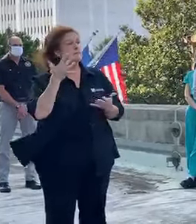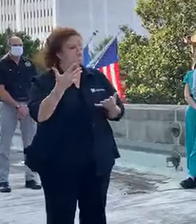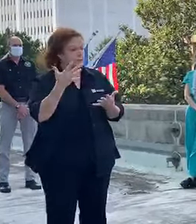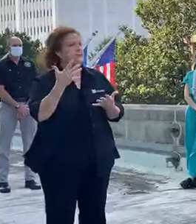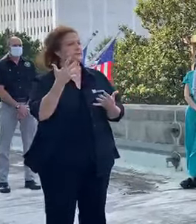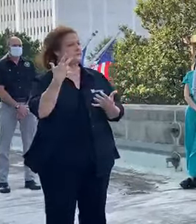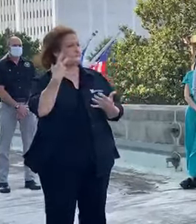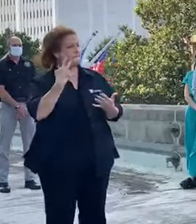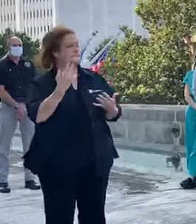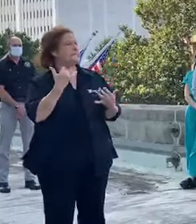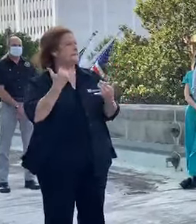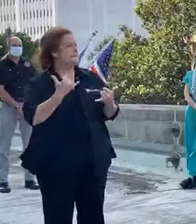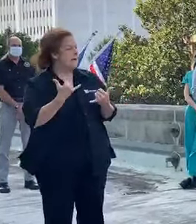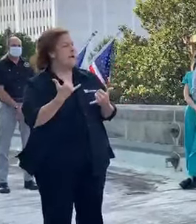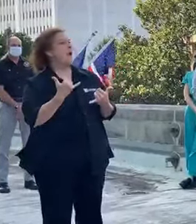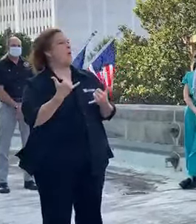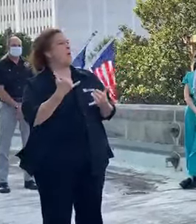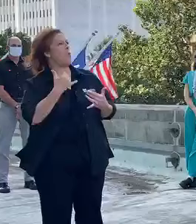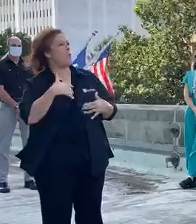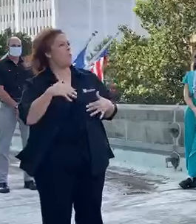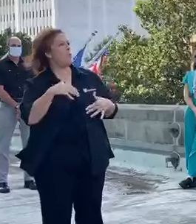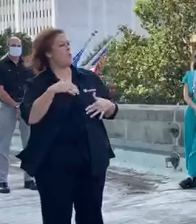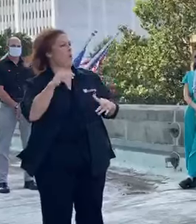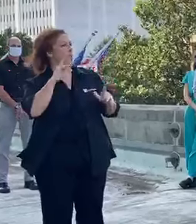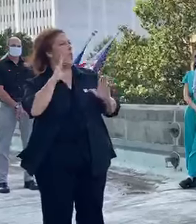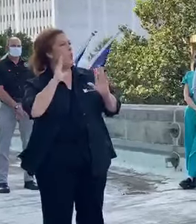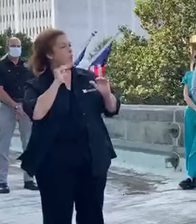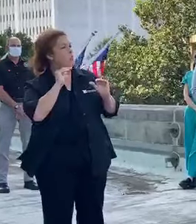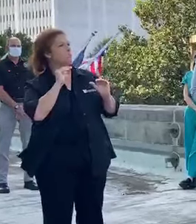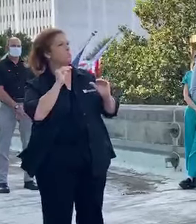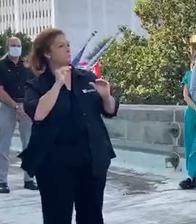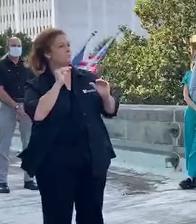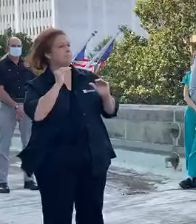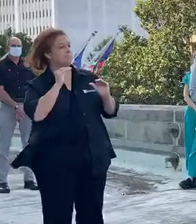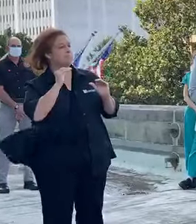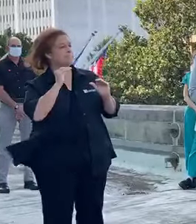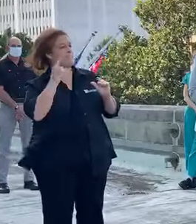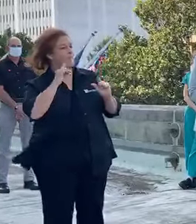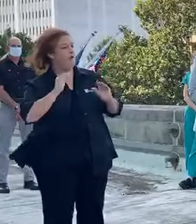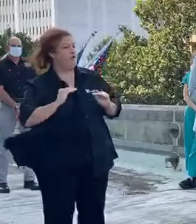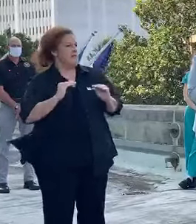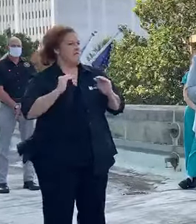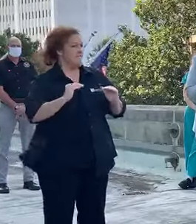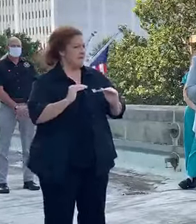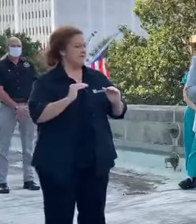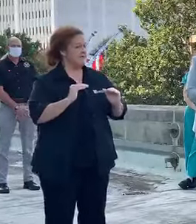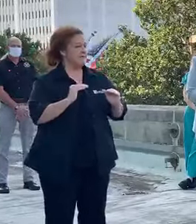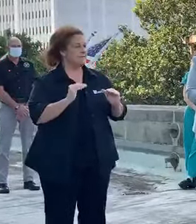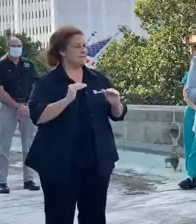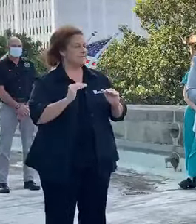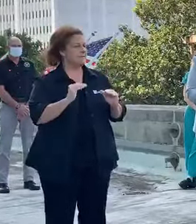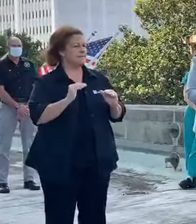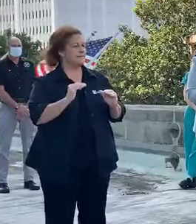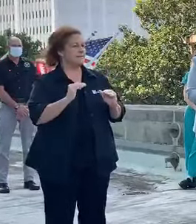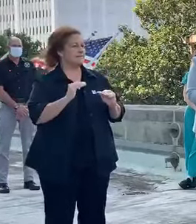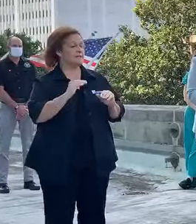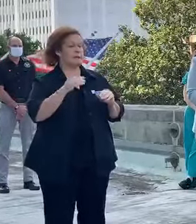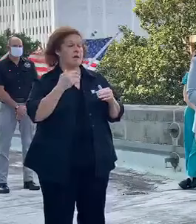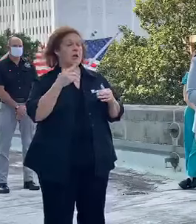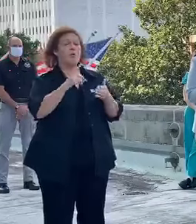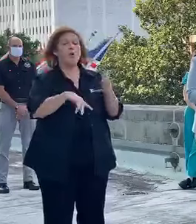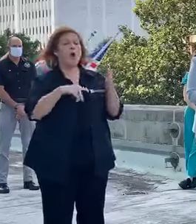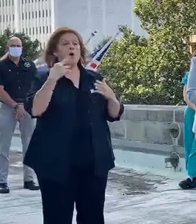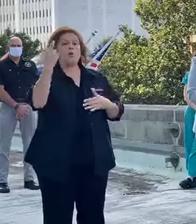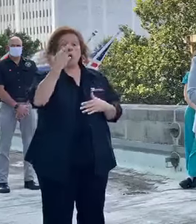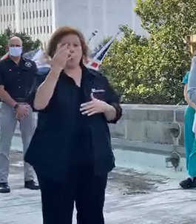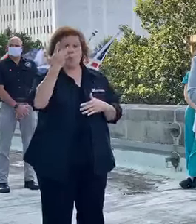hope in the critical milestones that we're looking at. And they are a steady decline in cases.